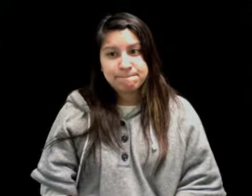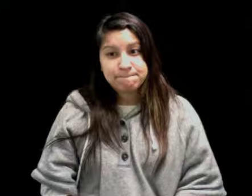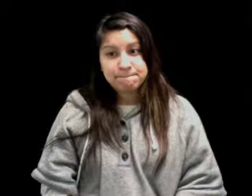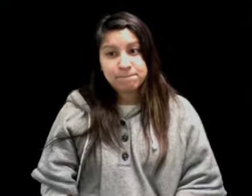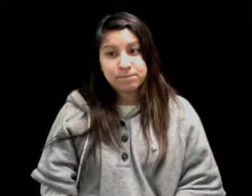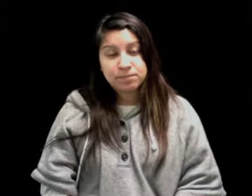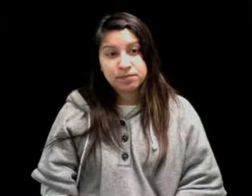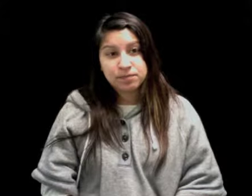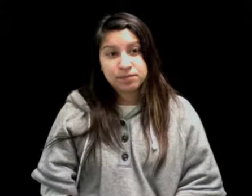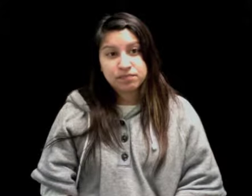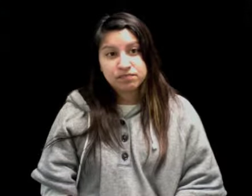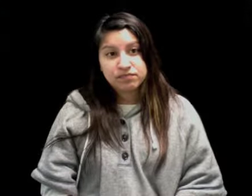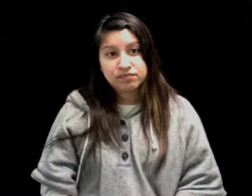community look bad.